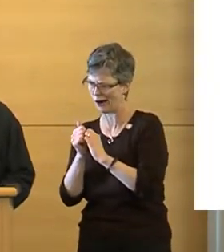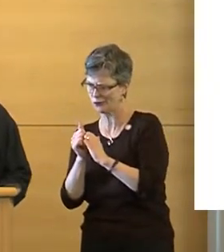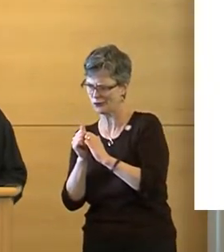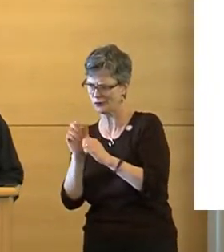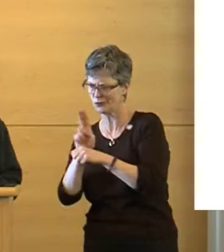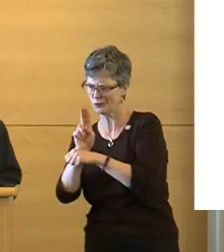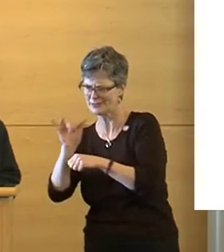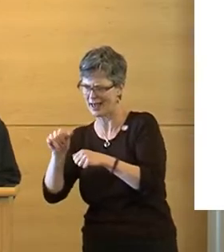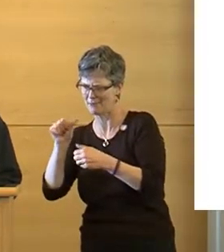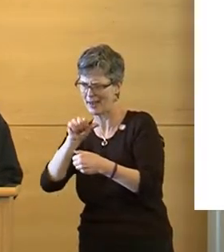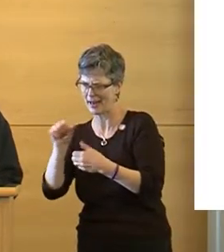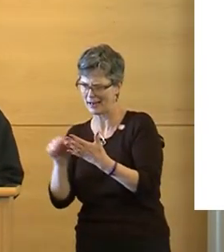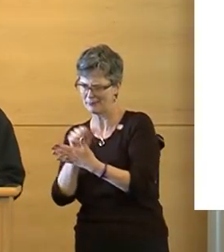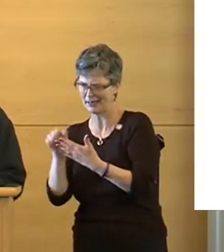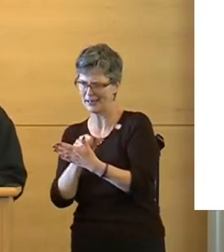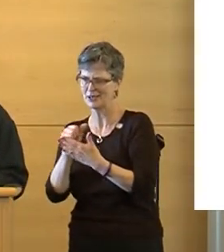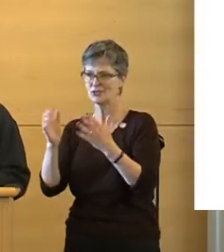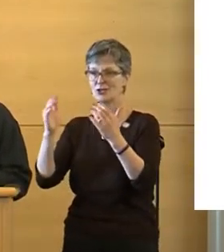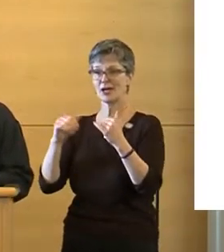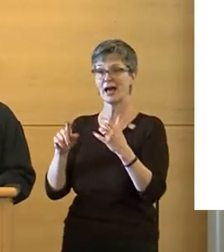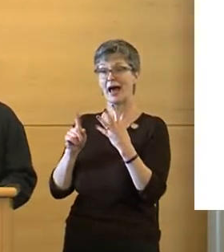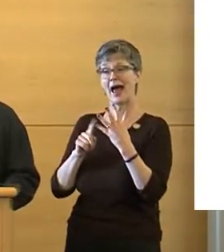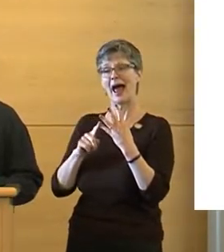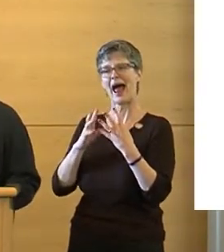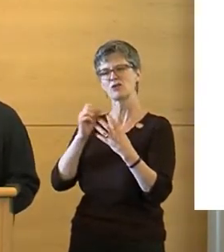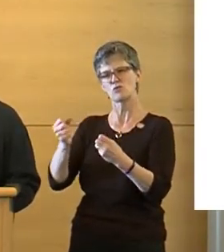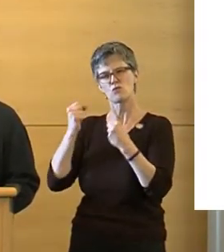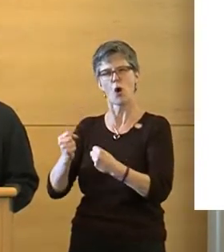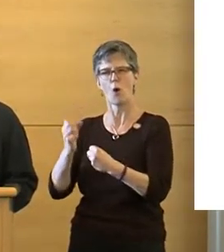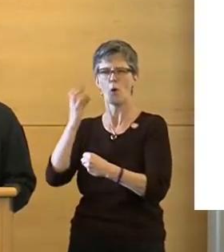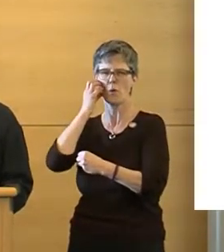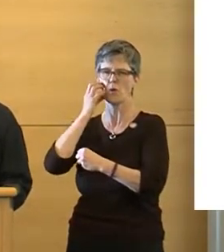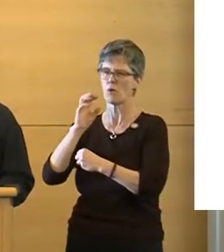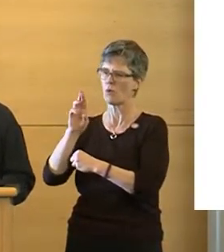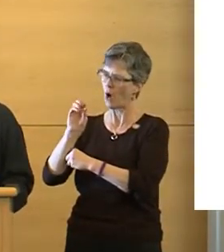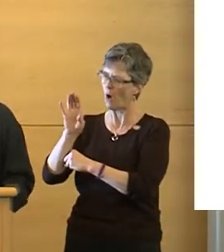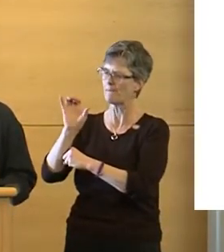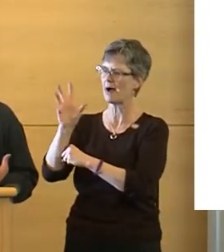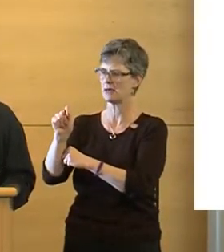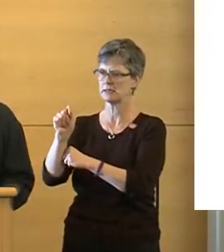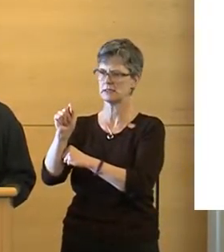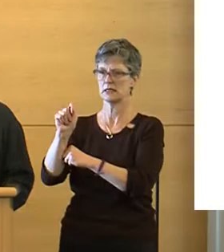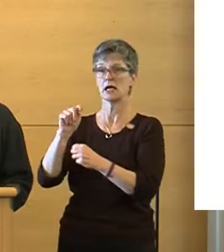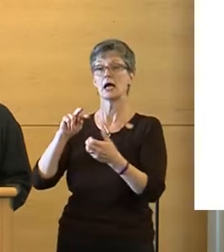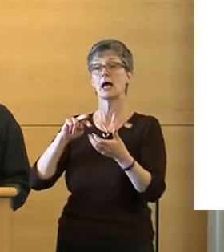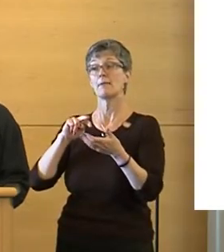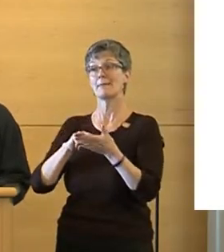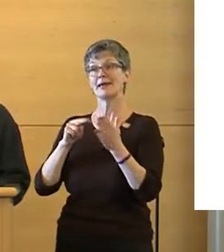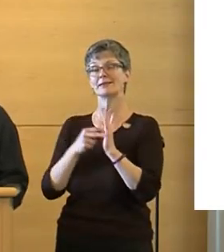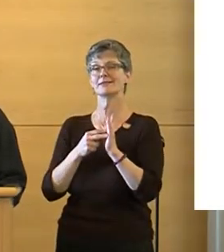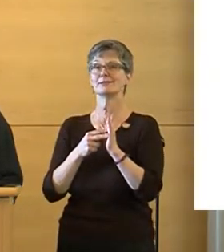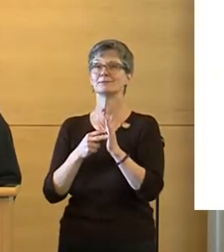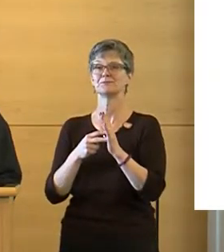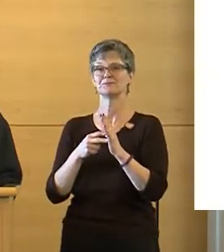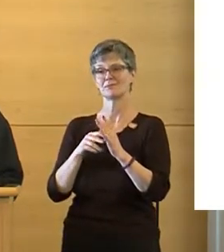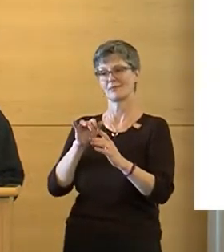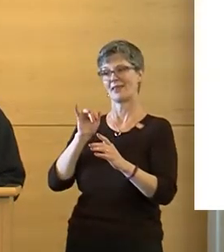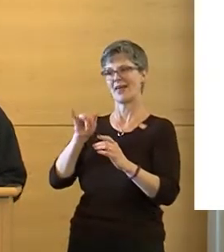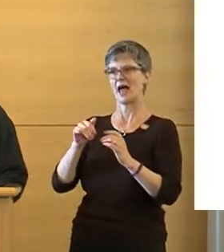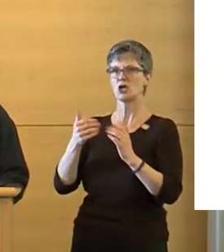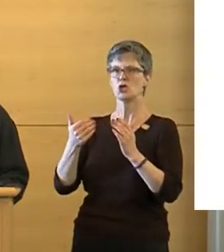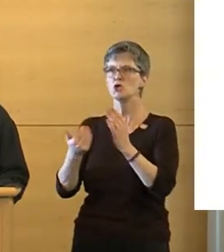understandable. So we shouldn't have to be rocket scientists to try and figure out, you know, what's going on in this web page and how do I